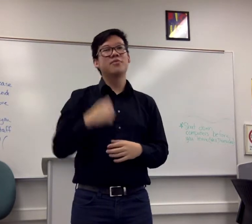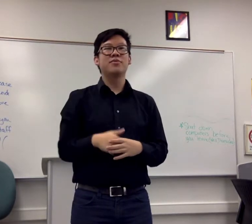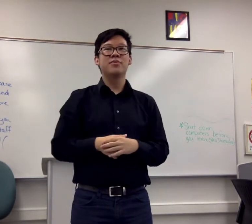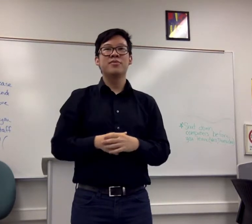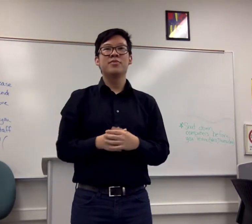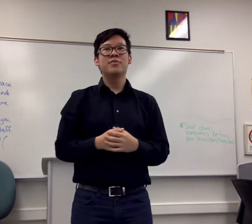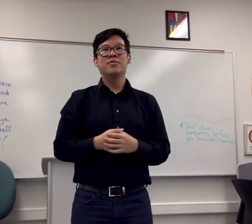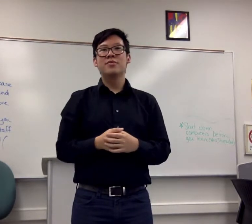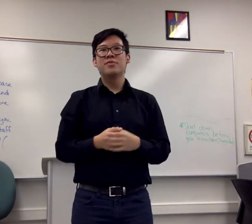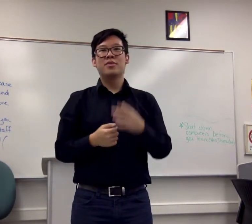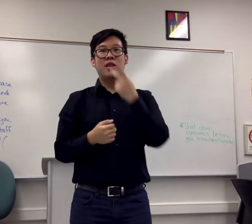Well, I guess